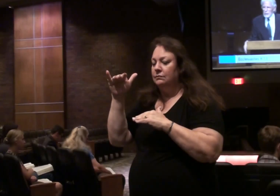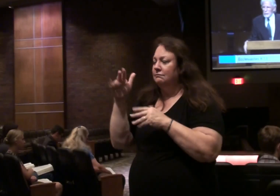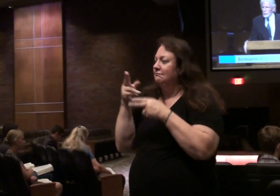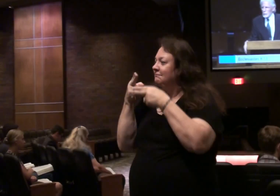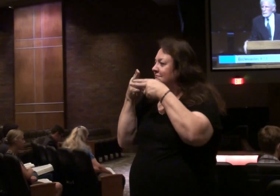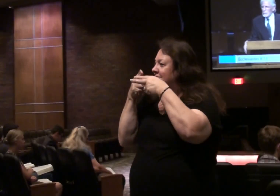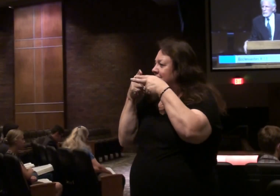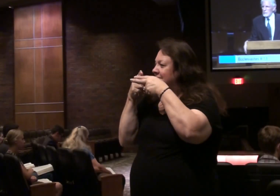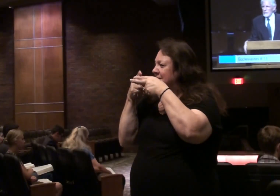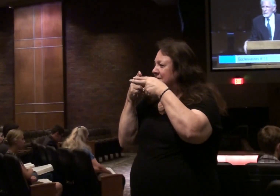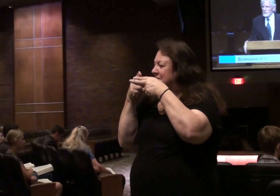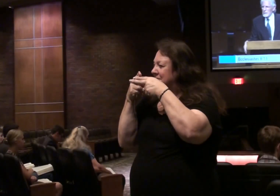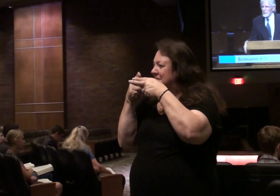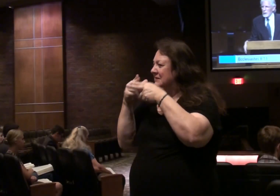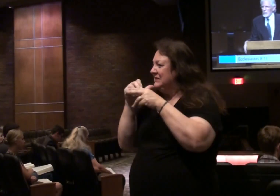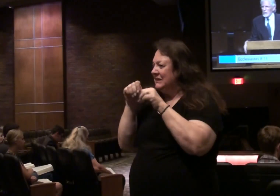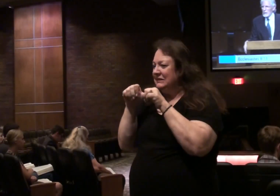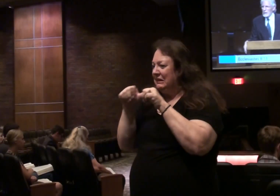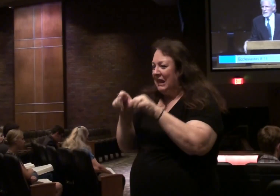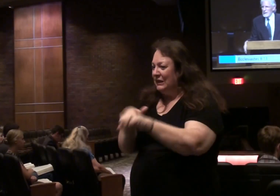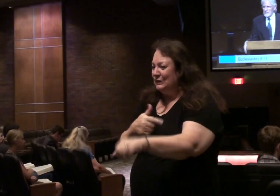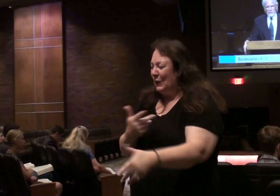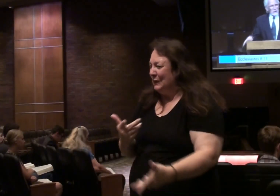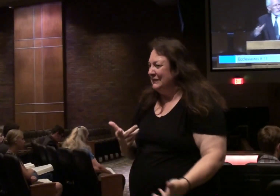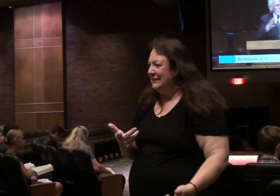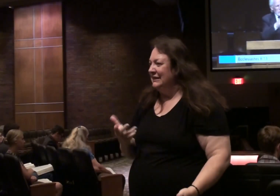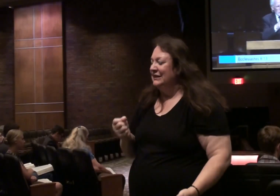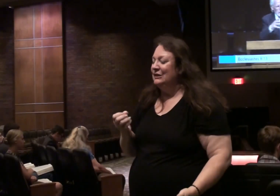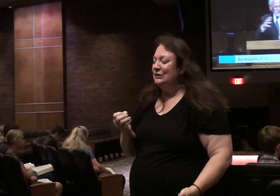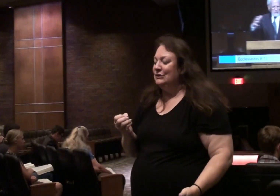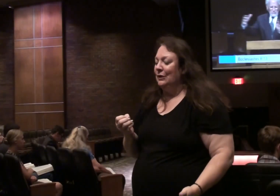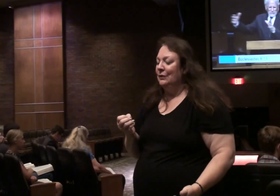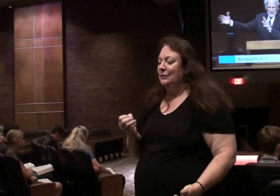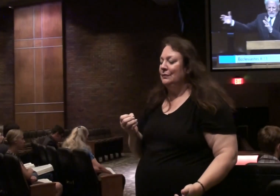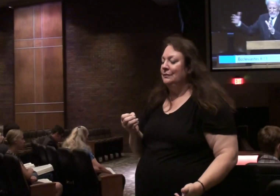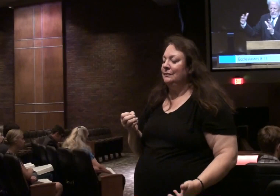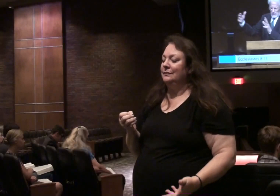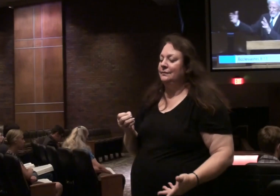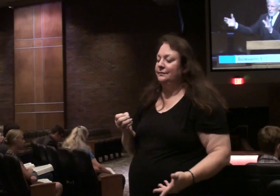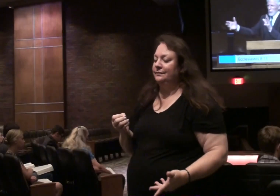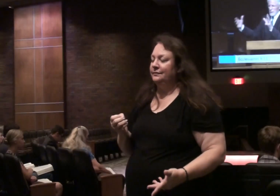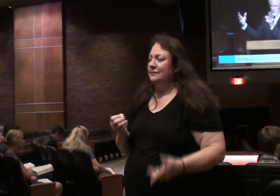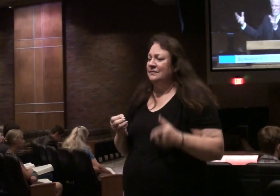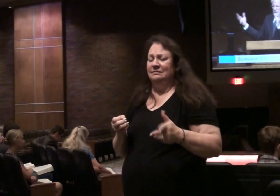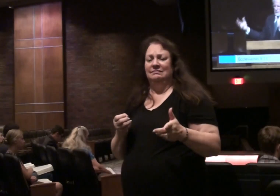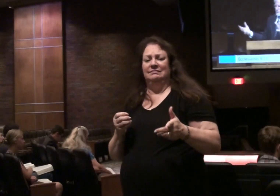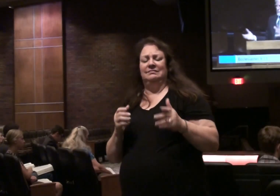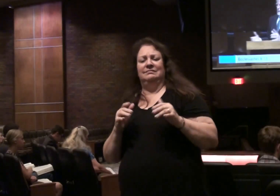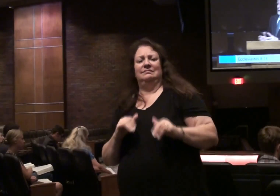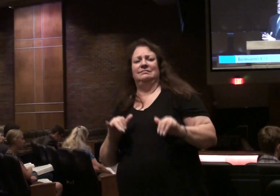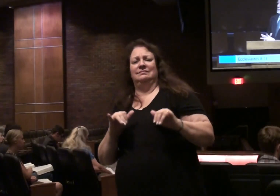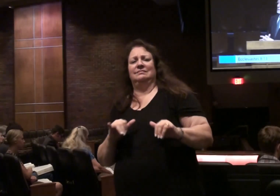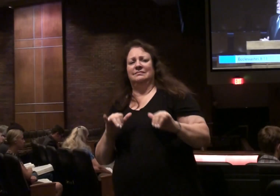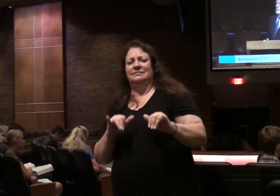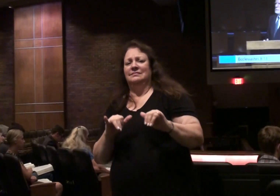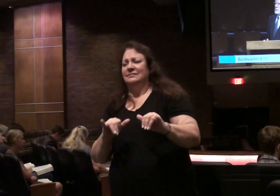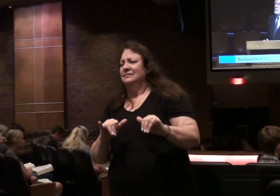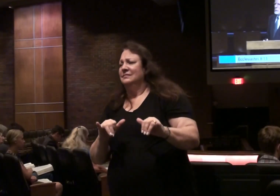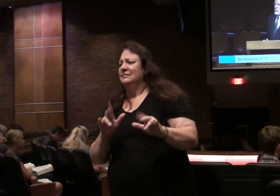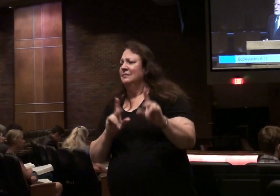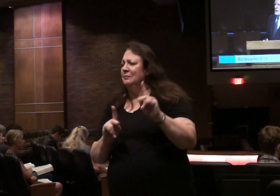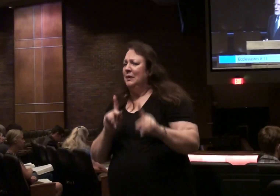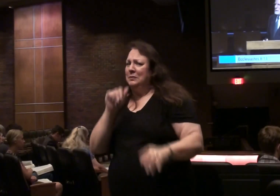very durable, not very long. So he talked about, oh yeah, the other man, he just keeps to go on in wickedness. I'm sure for the